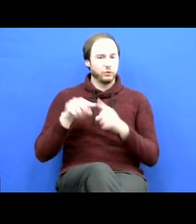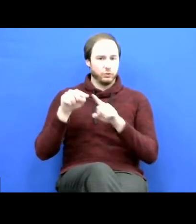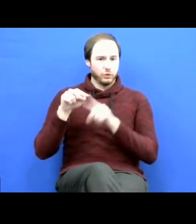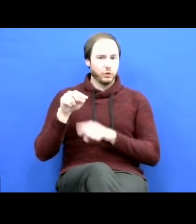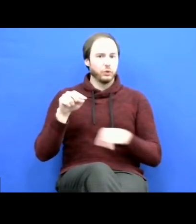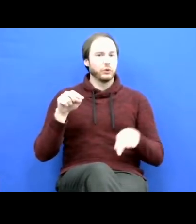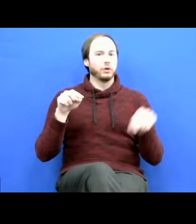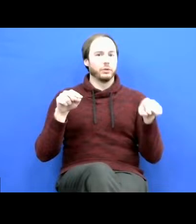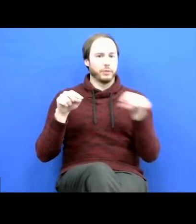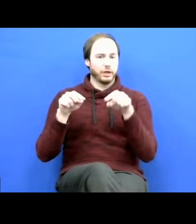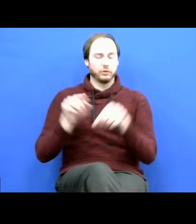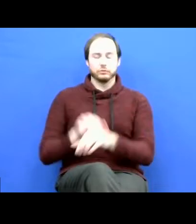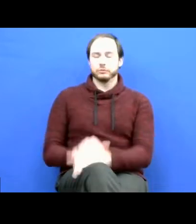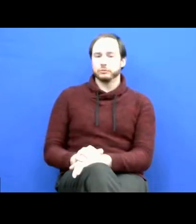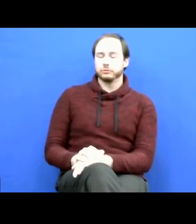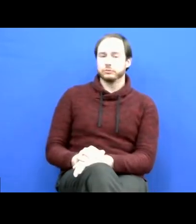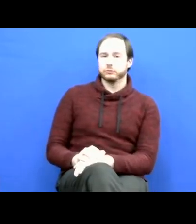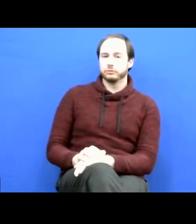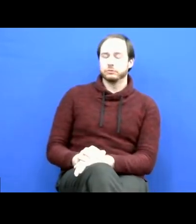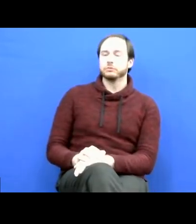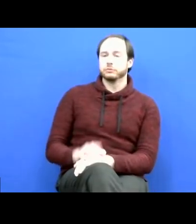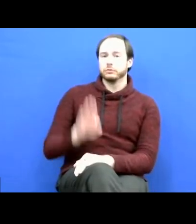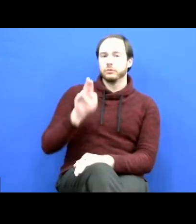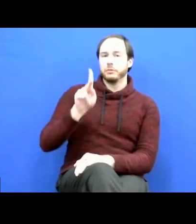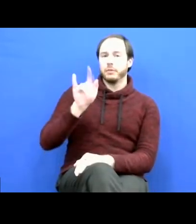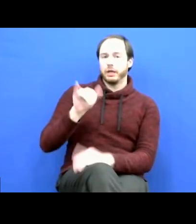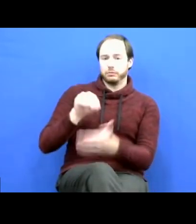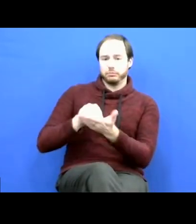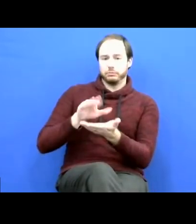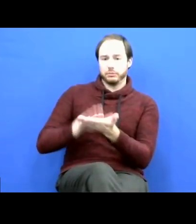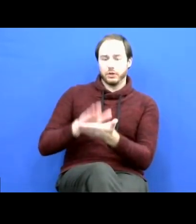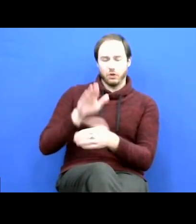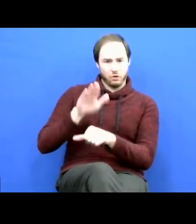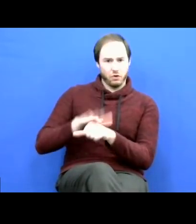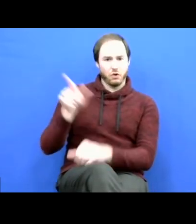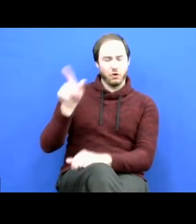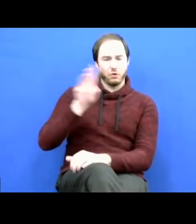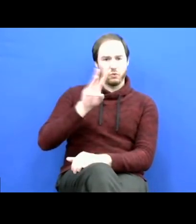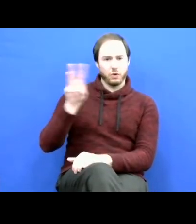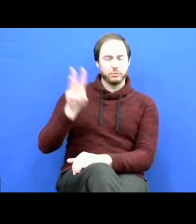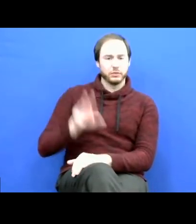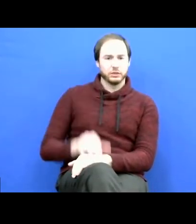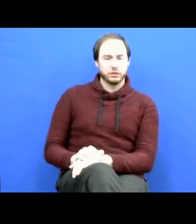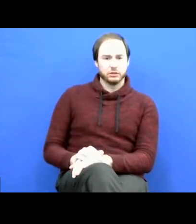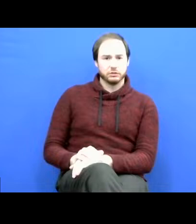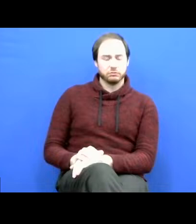back down. Okay. Becky, are the minutes up on the OneDrive?